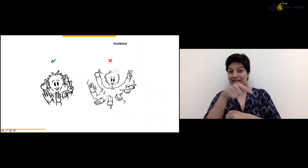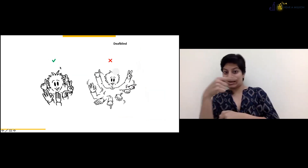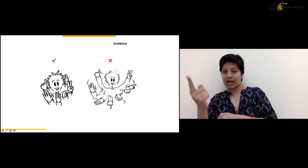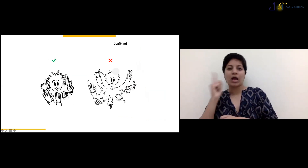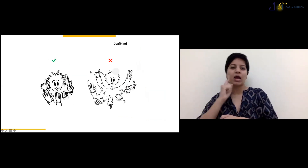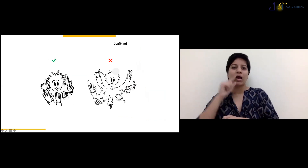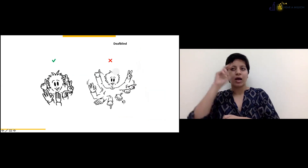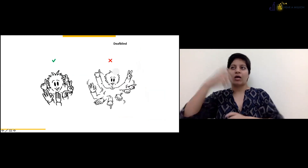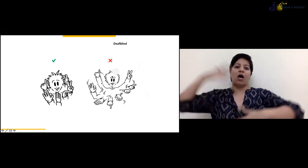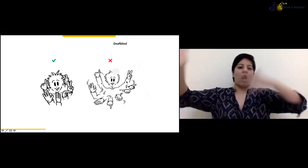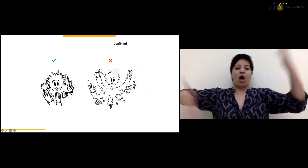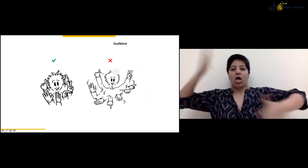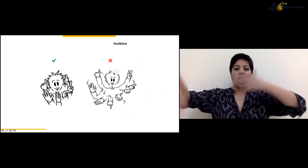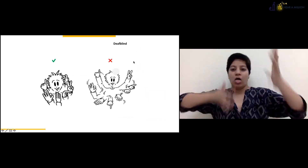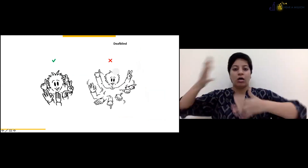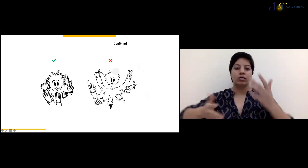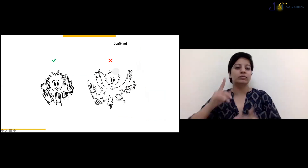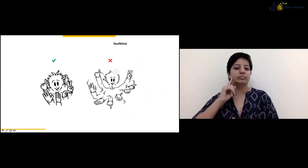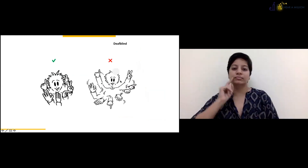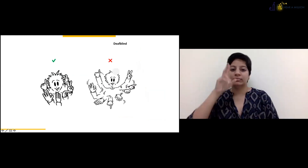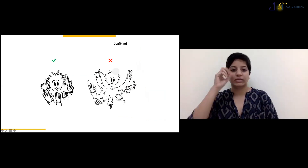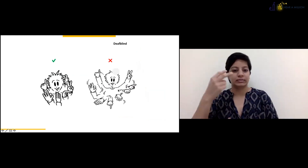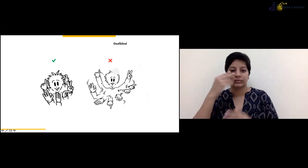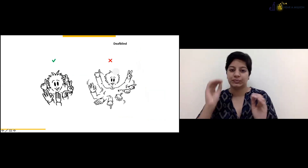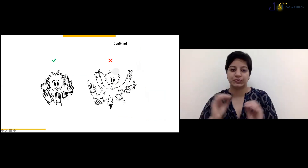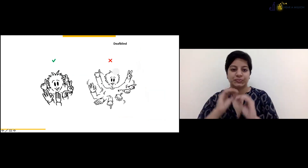is doing the sign like small